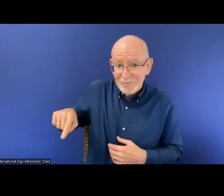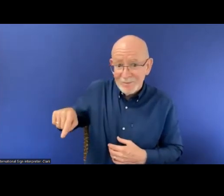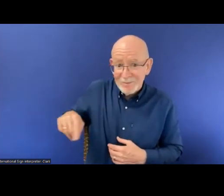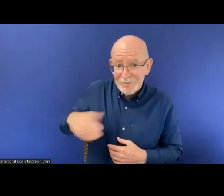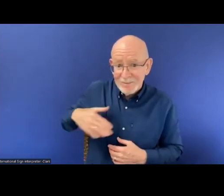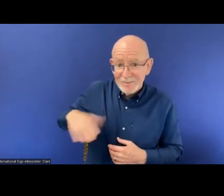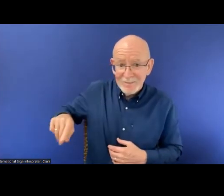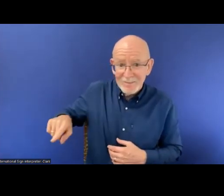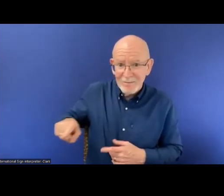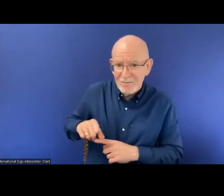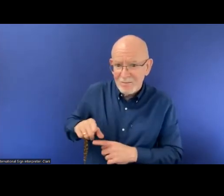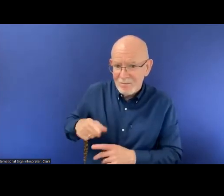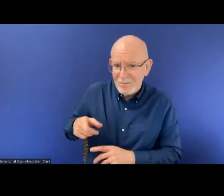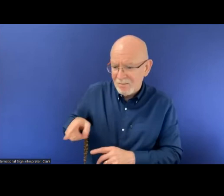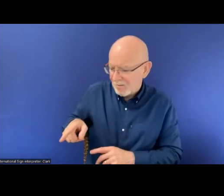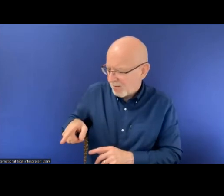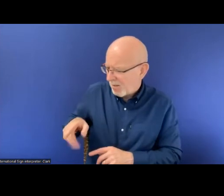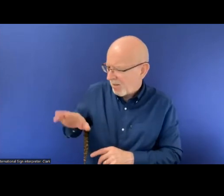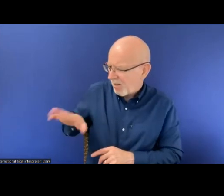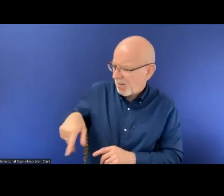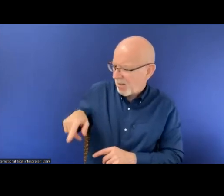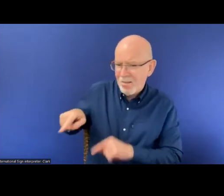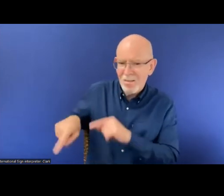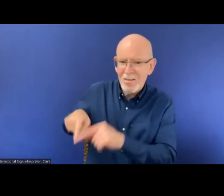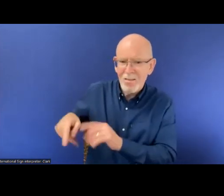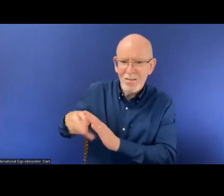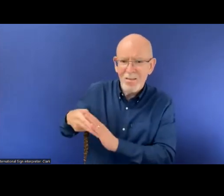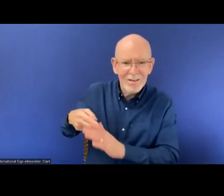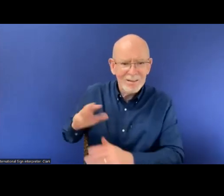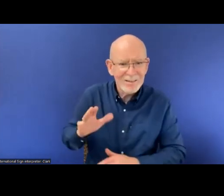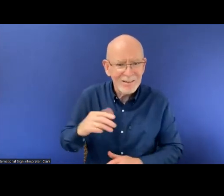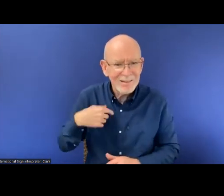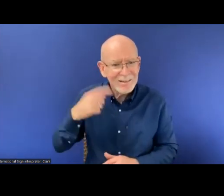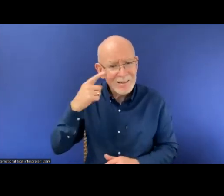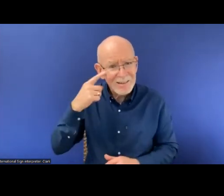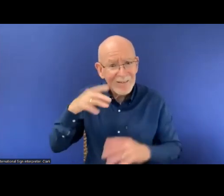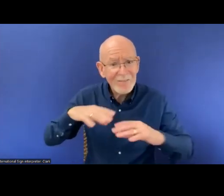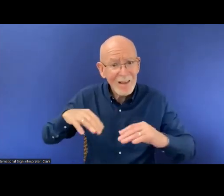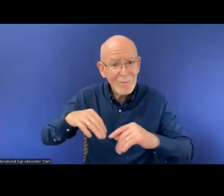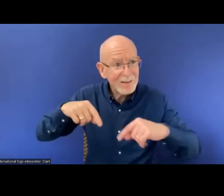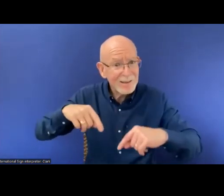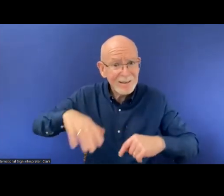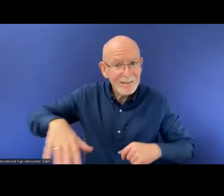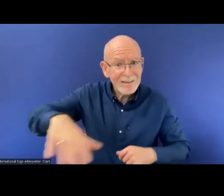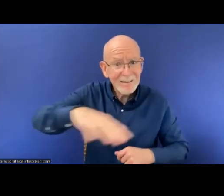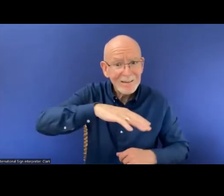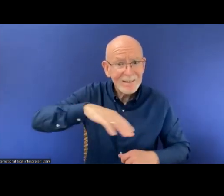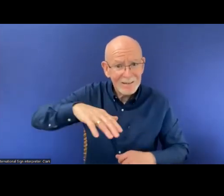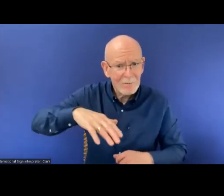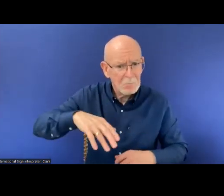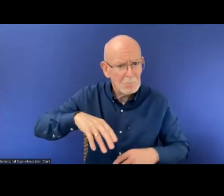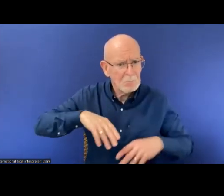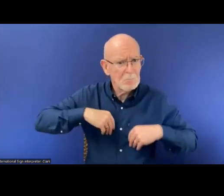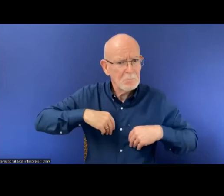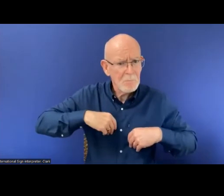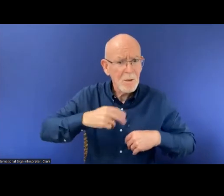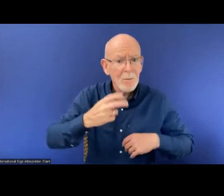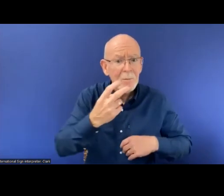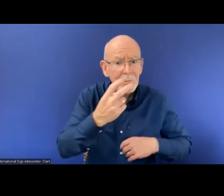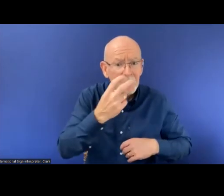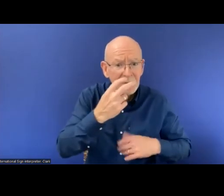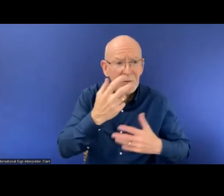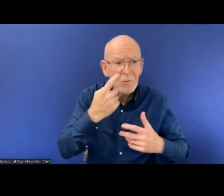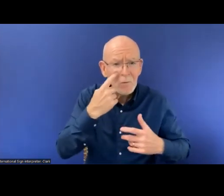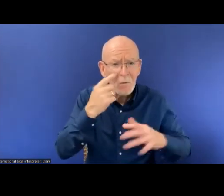it's amongst us to stay. So getting screened early, getting tested early, and getting corrective repairs like